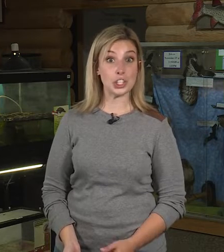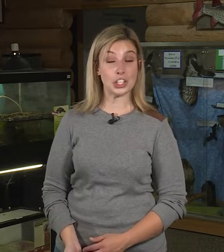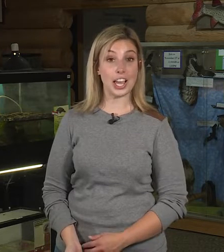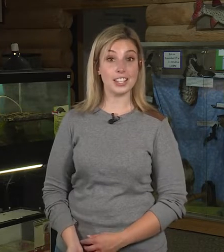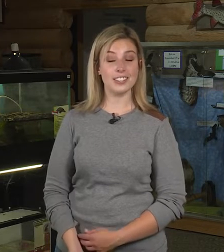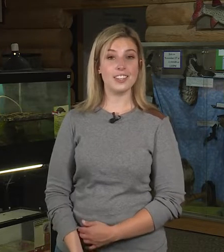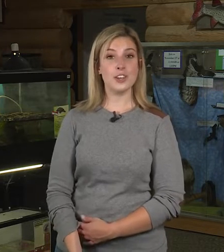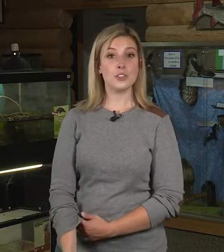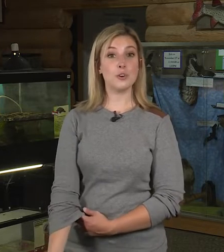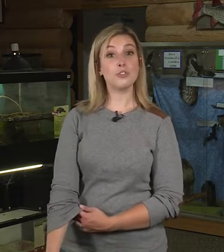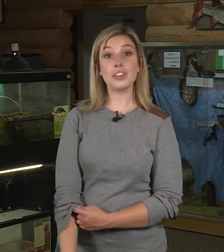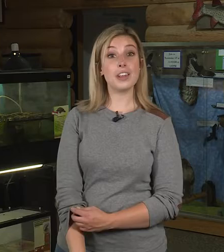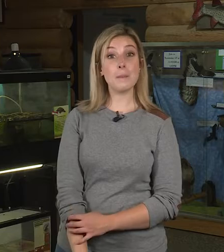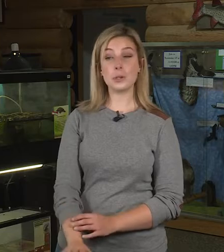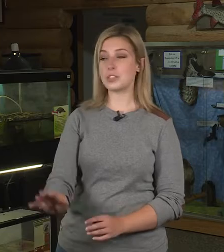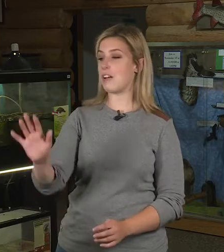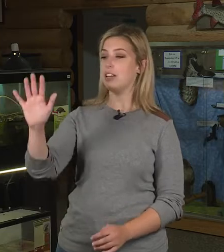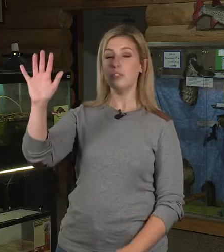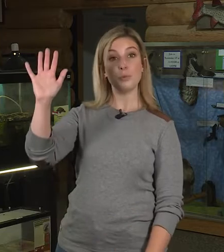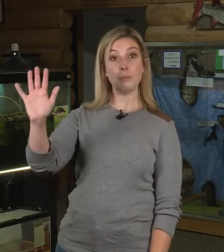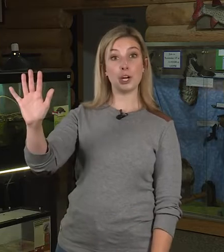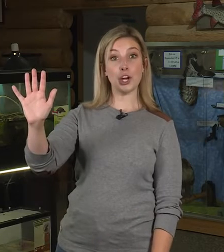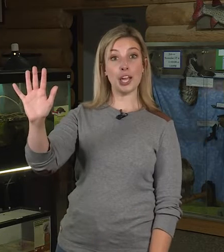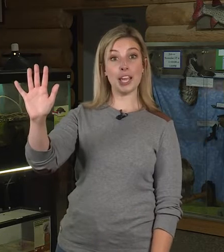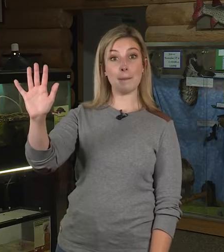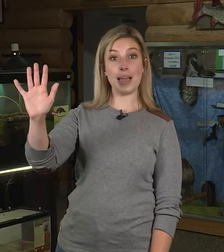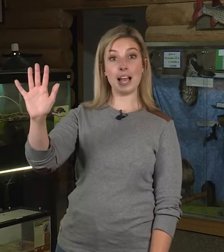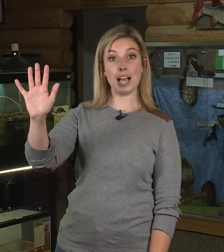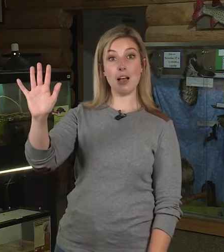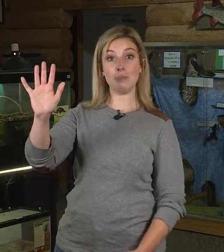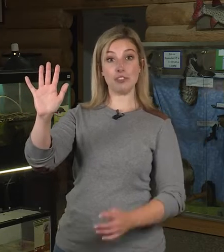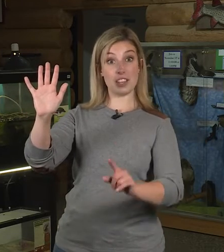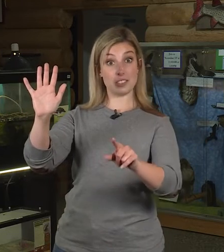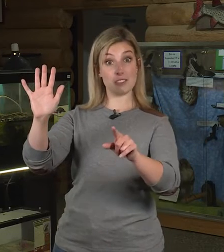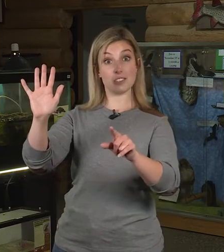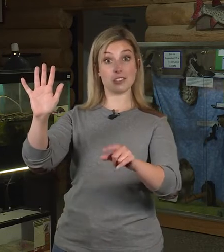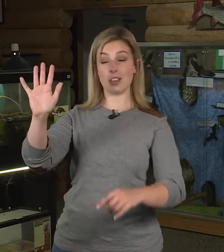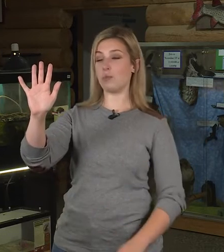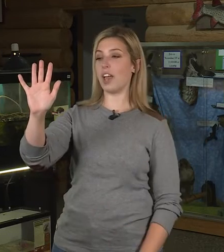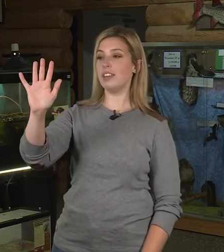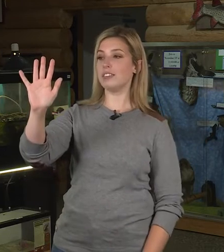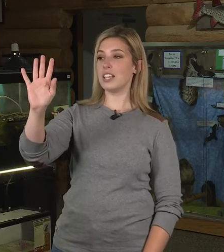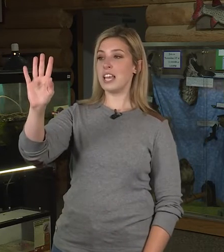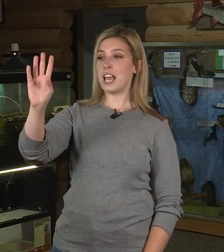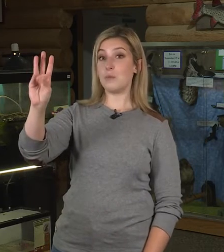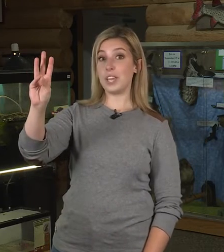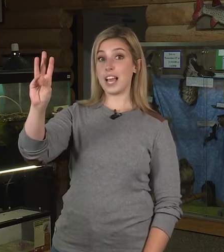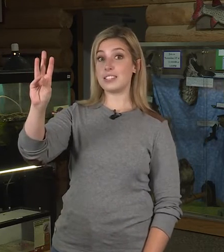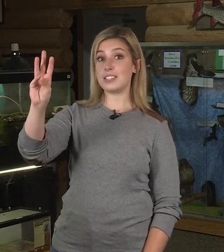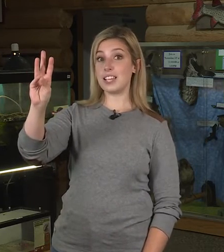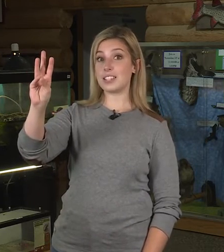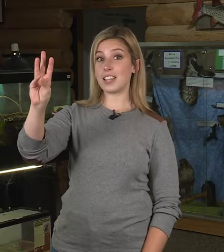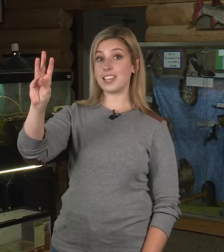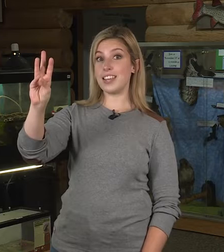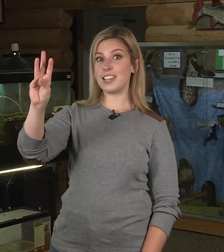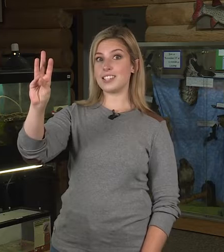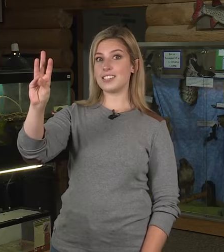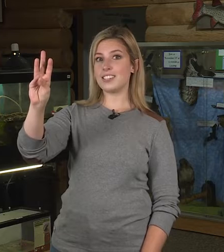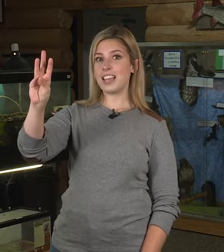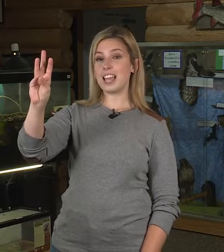like. So for the number 7, we bring our hand back up, facing the same way. And we had 6 like this. And